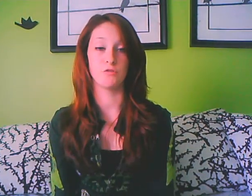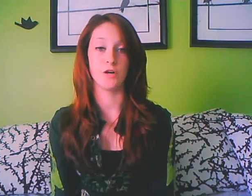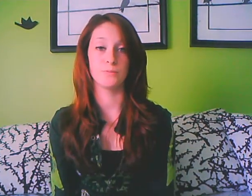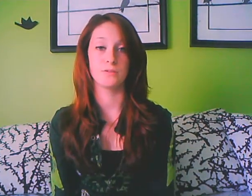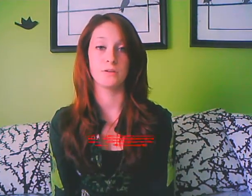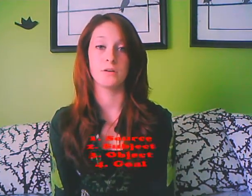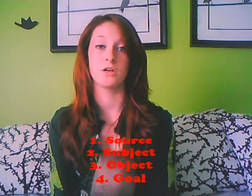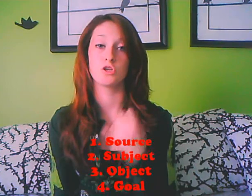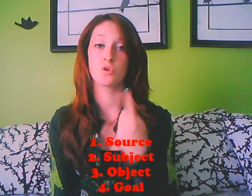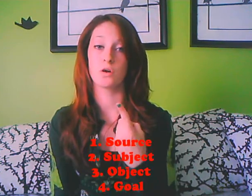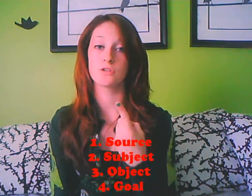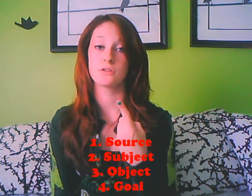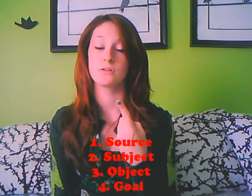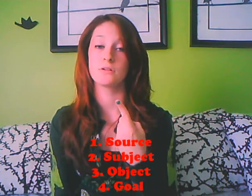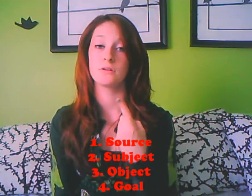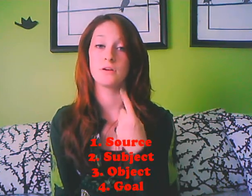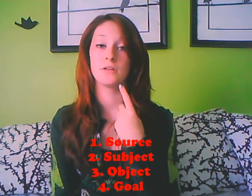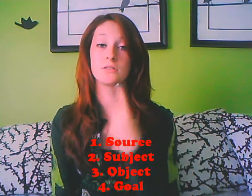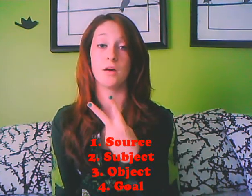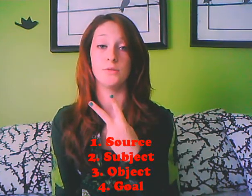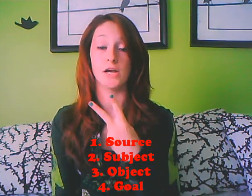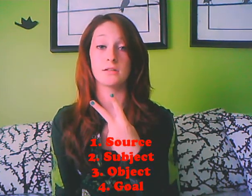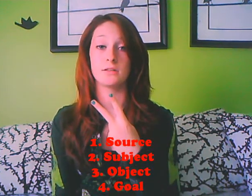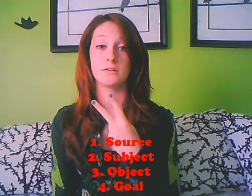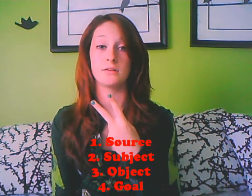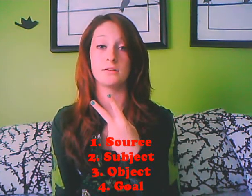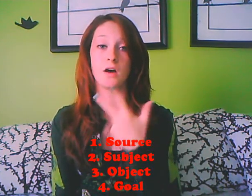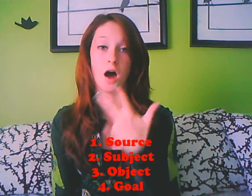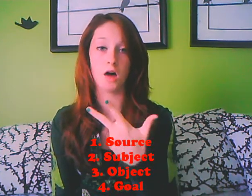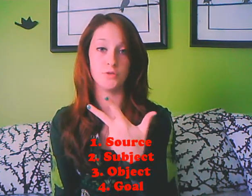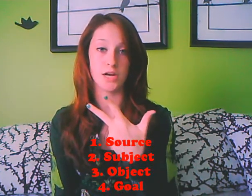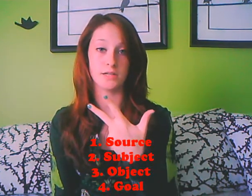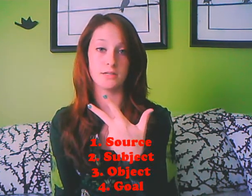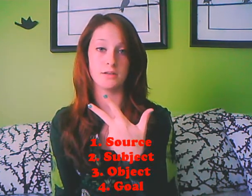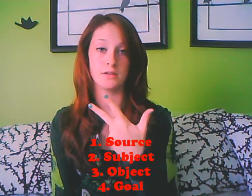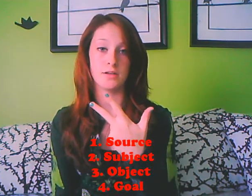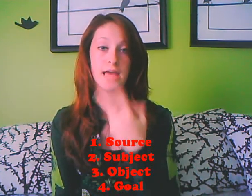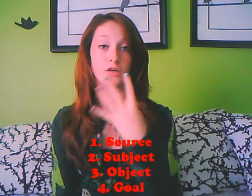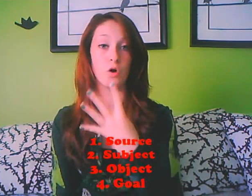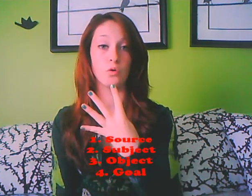verbs: source, subject, object, and goal.